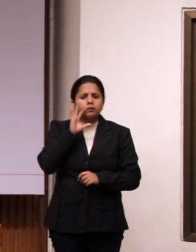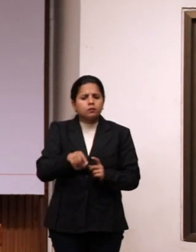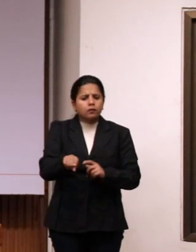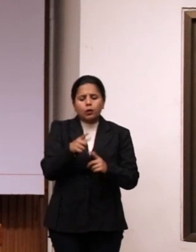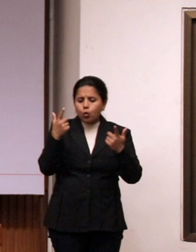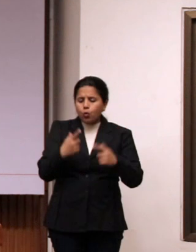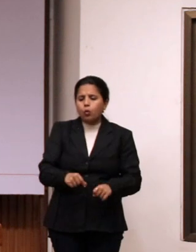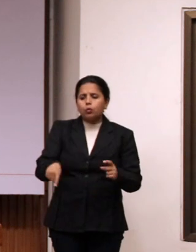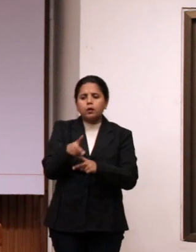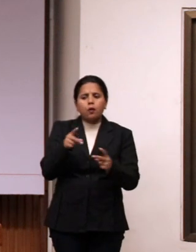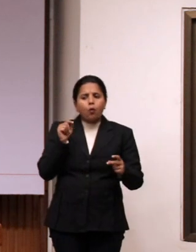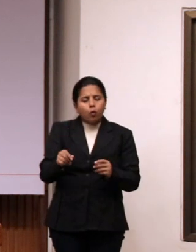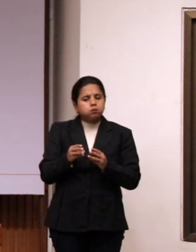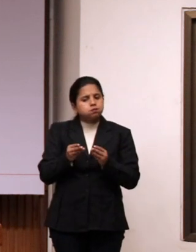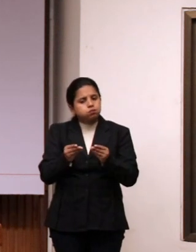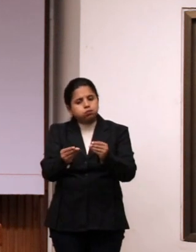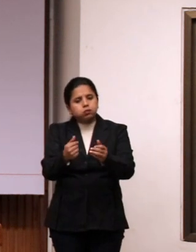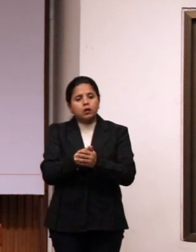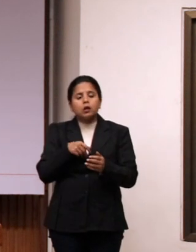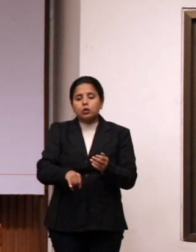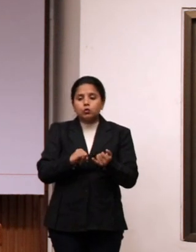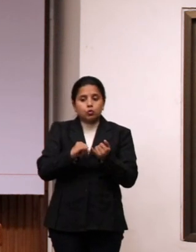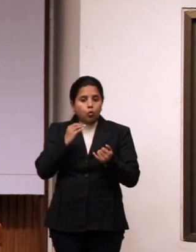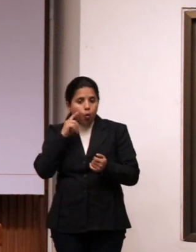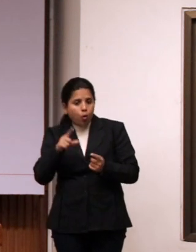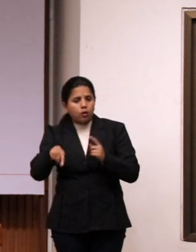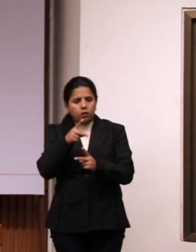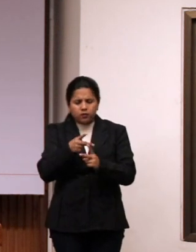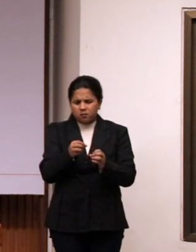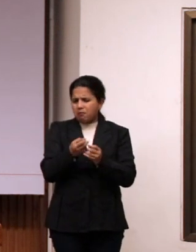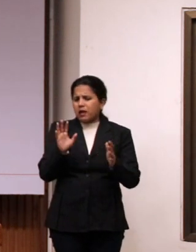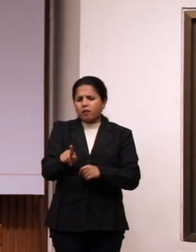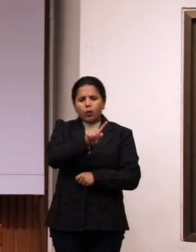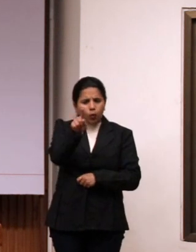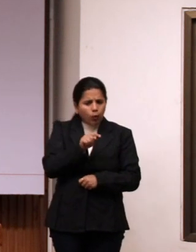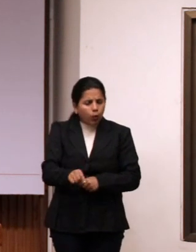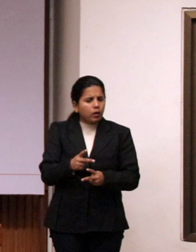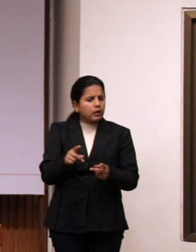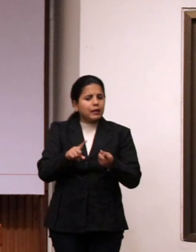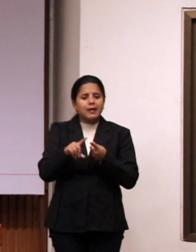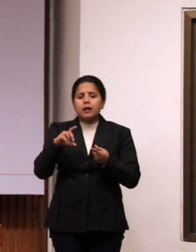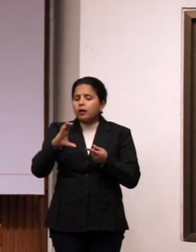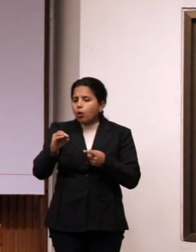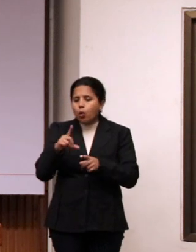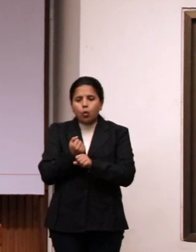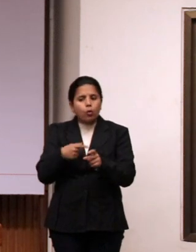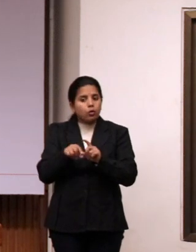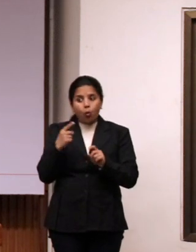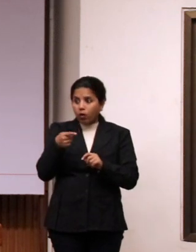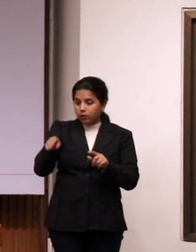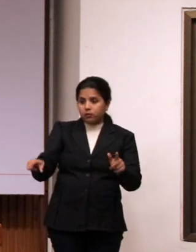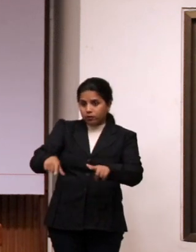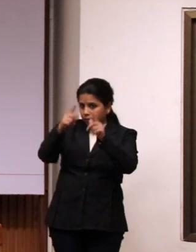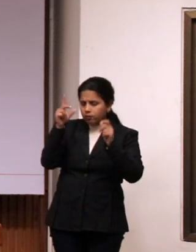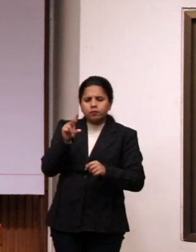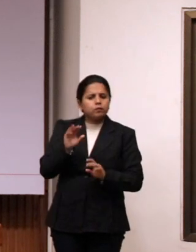loss of soil moisture. The soil genesis will reduce. There are many questions, ecological factors comes together. It is not only tree, but